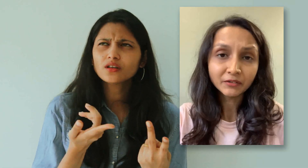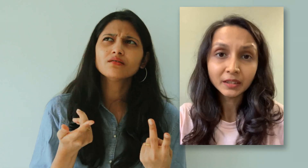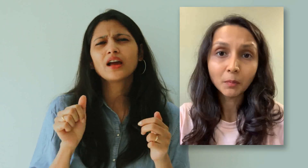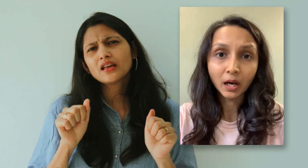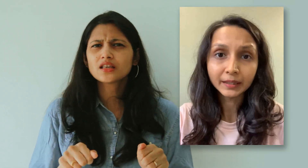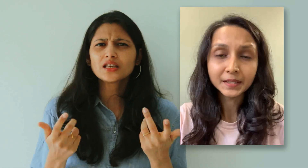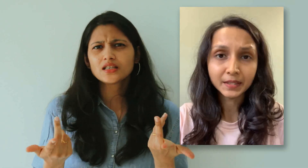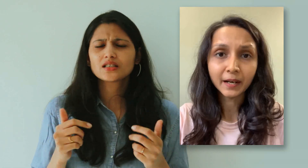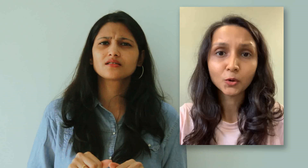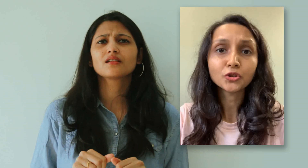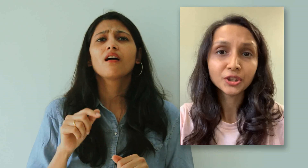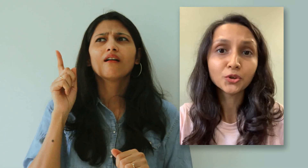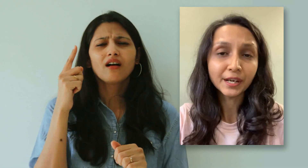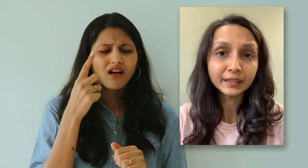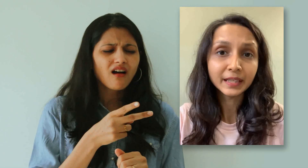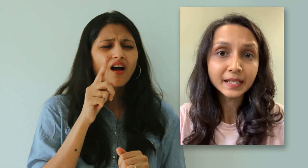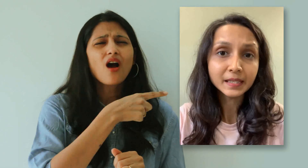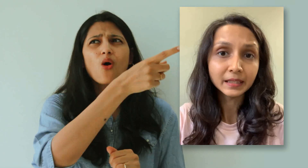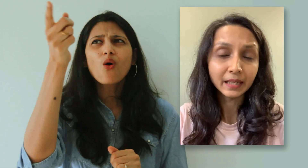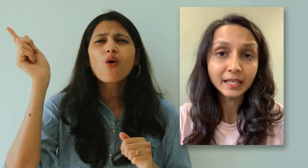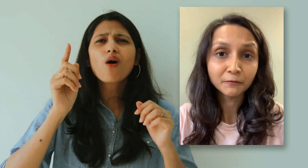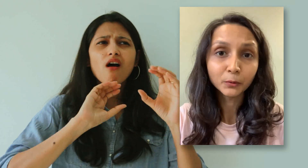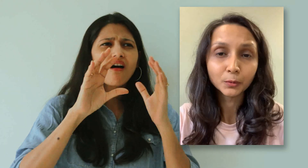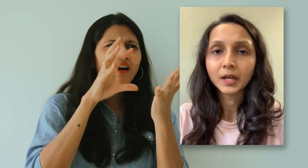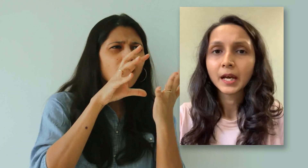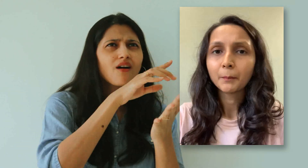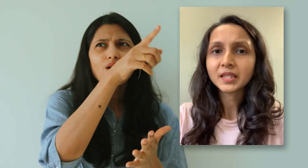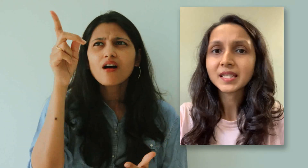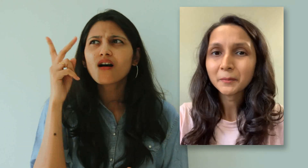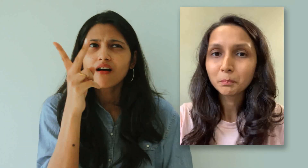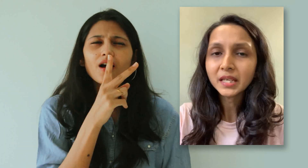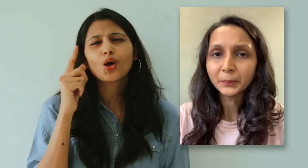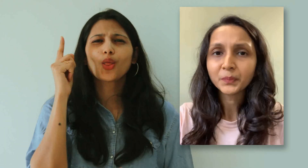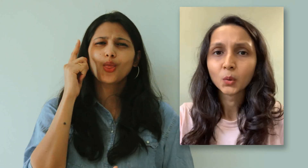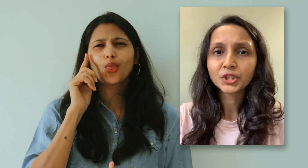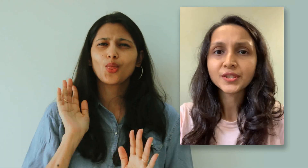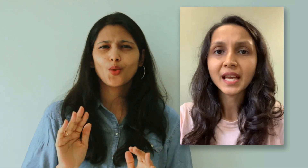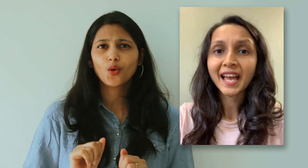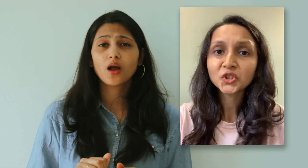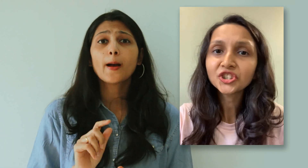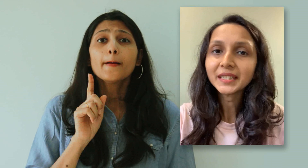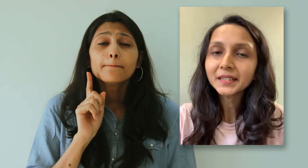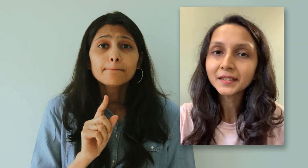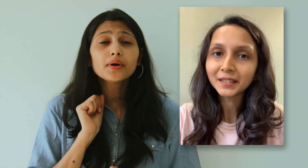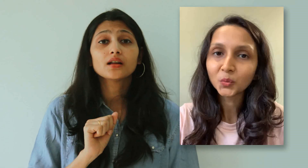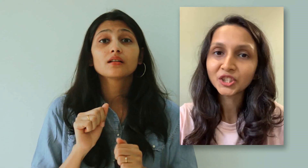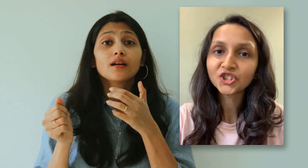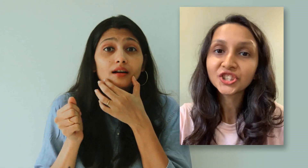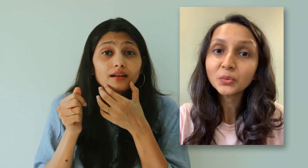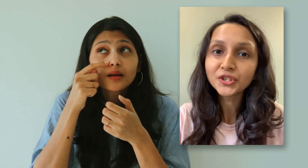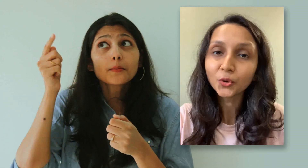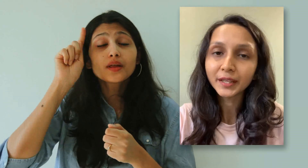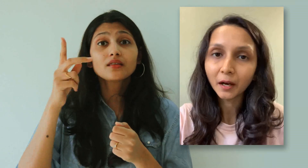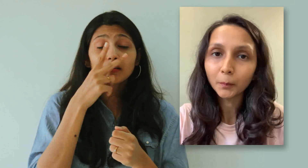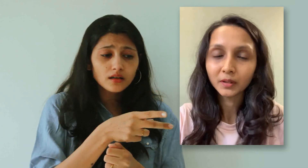today given the marketing scenario, she would recognize it as food. But step B, which is, has she eaten it when